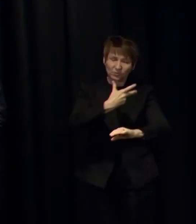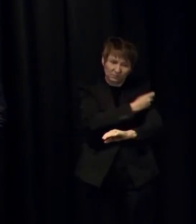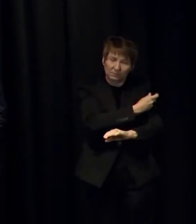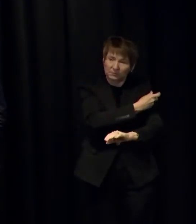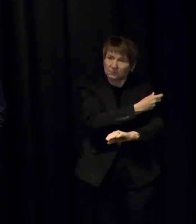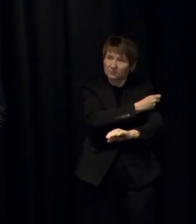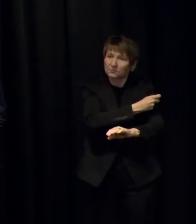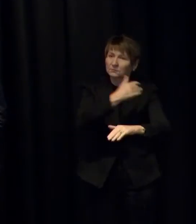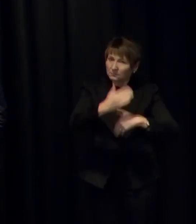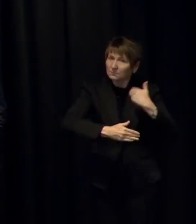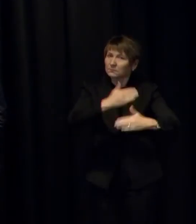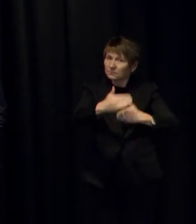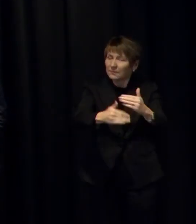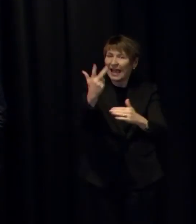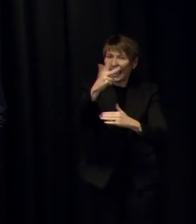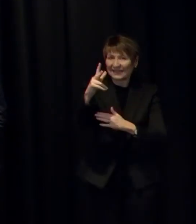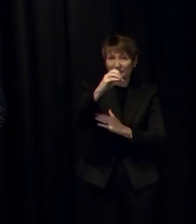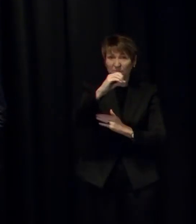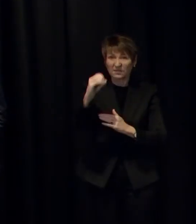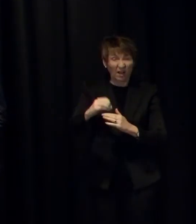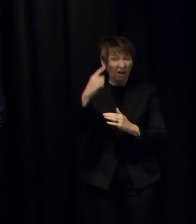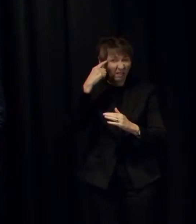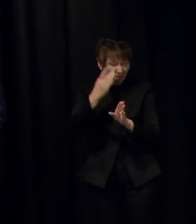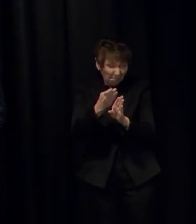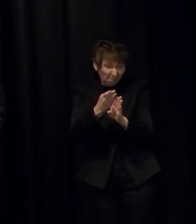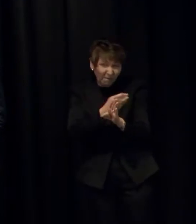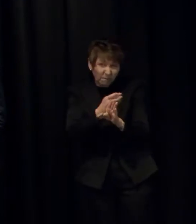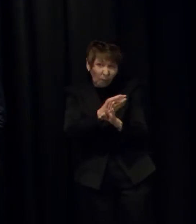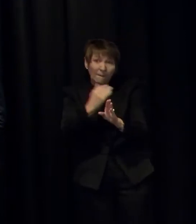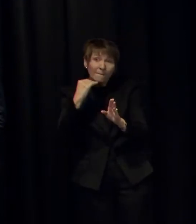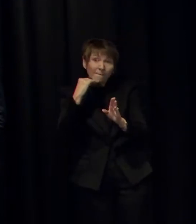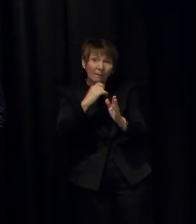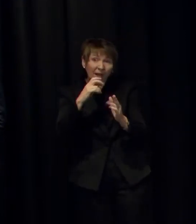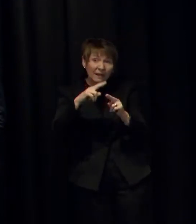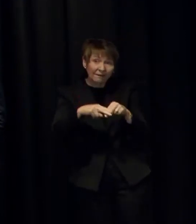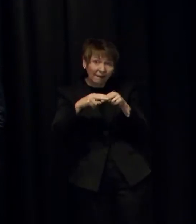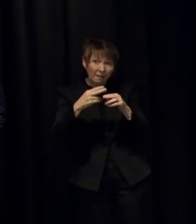80% before Cup Day probably, then we have every